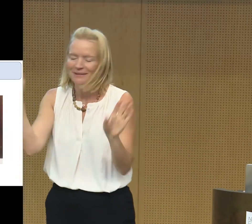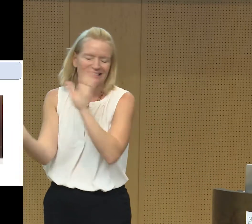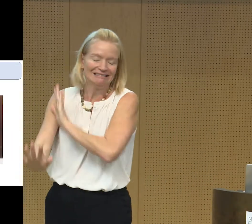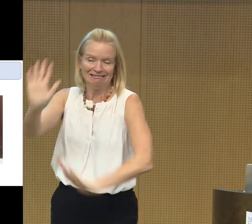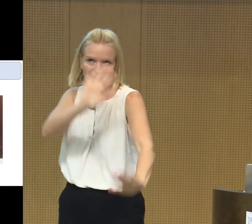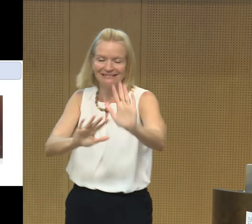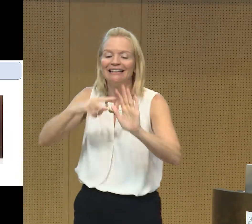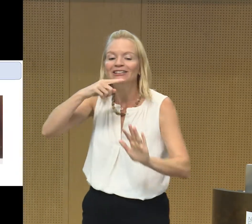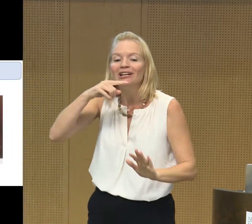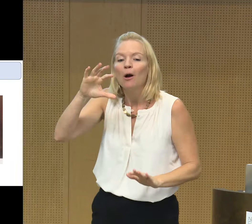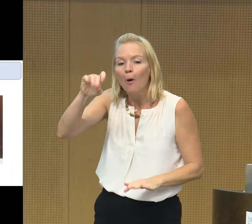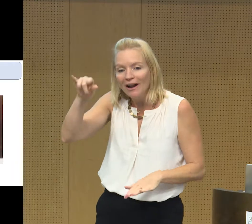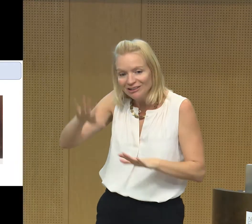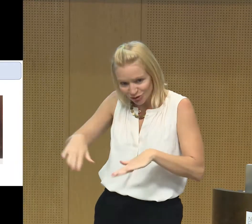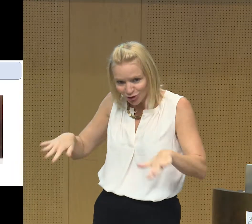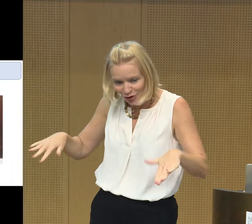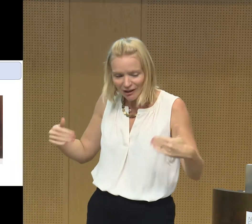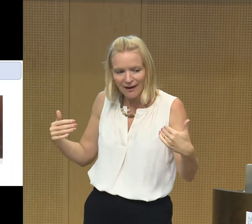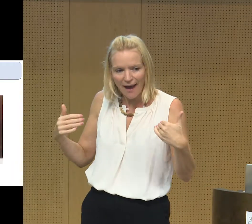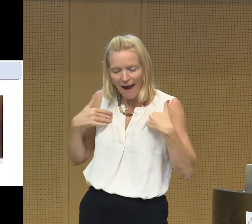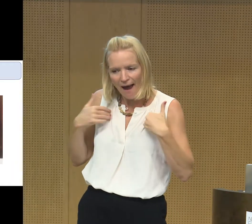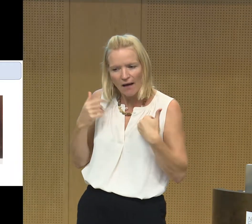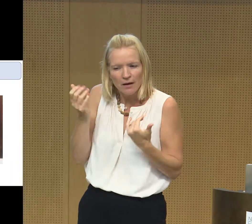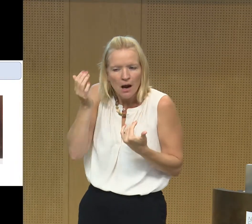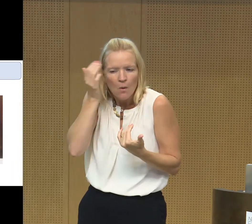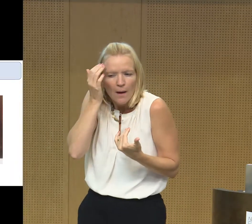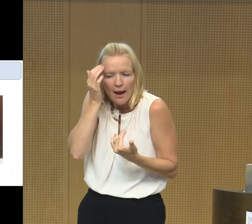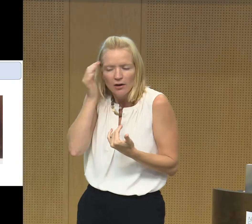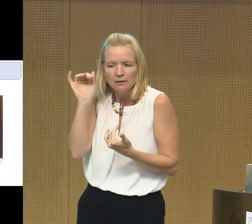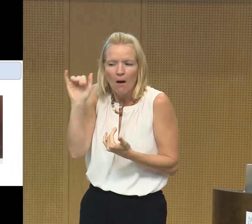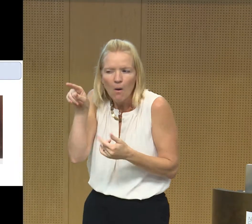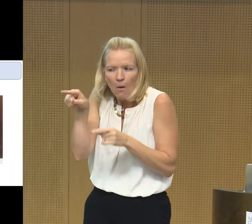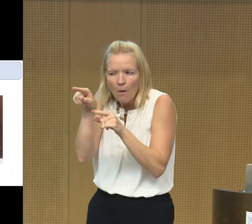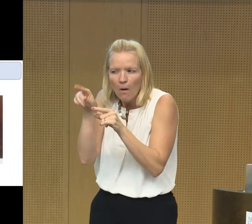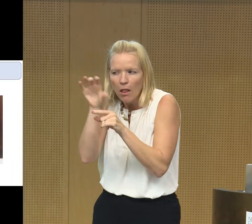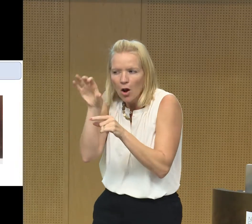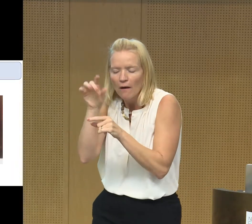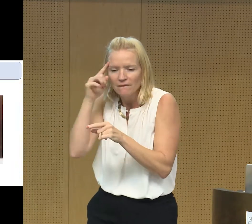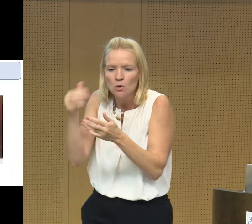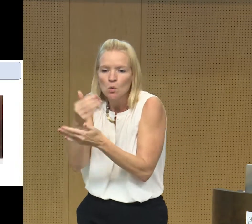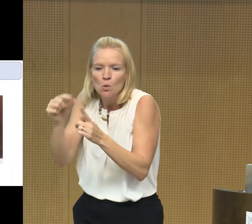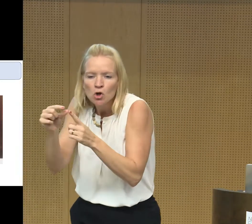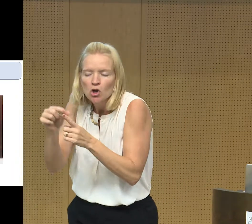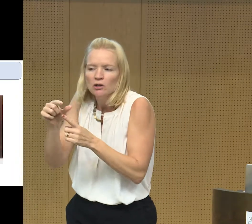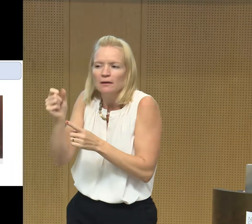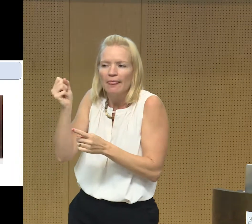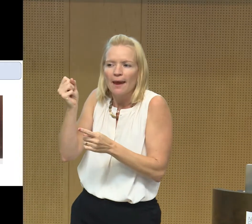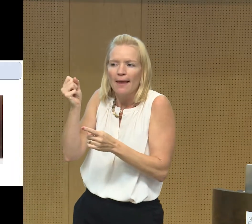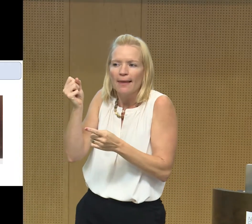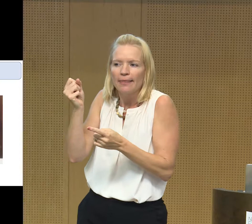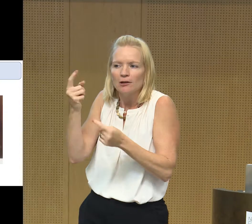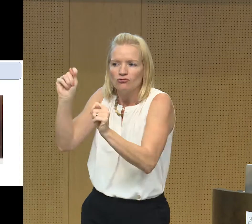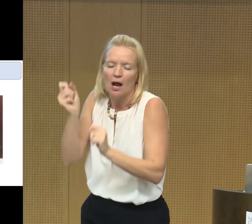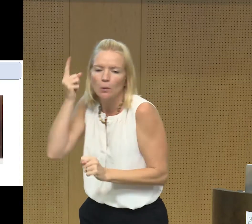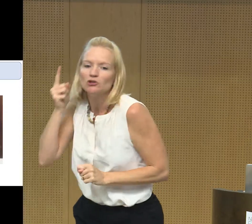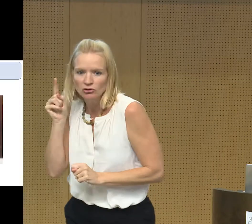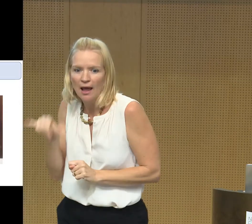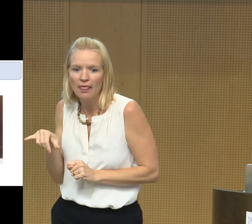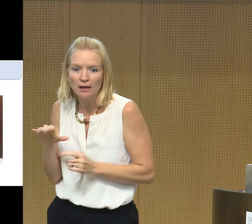anything. Now, with the CODA children, they were looking for new words, and they were trying to understand the